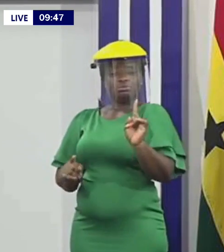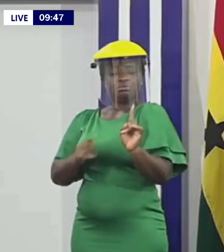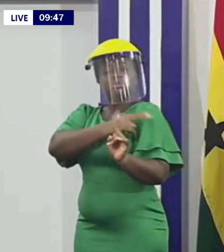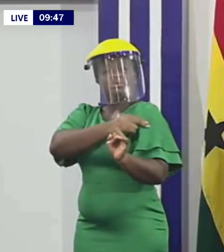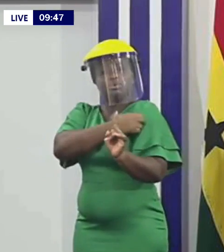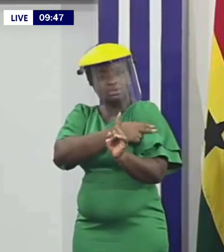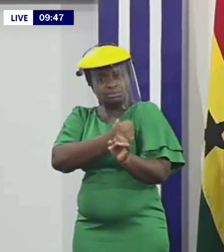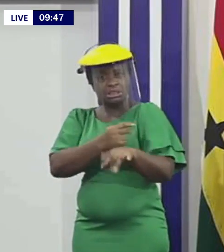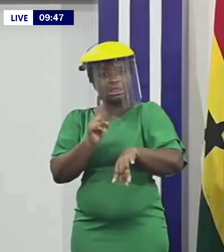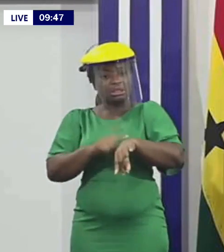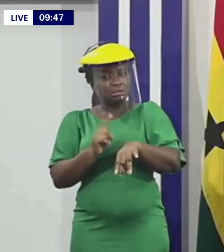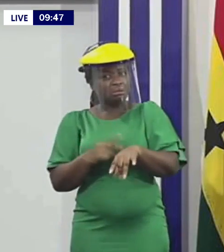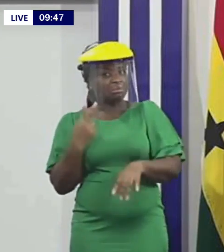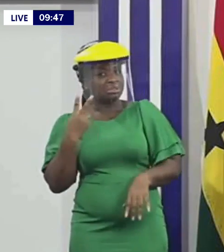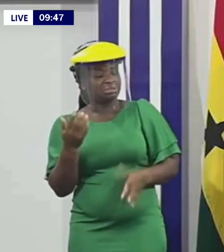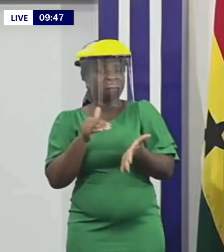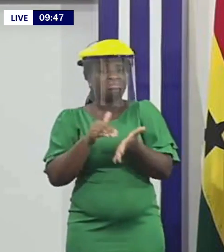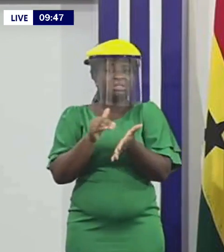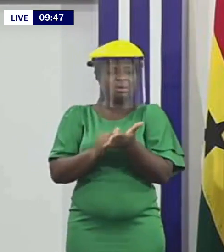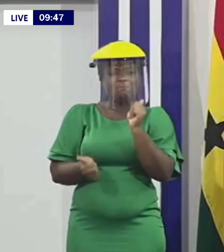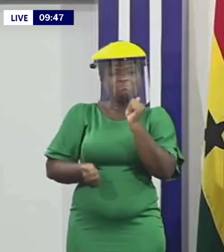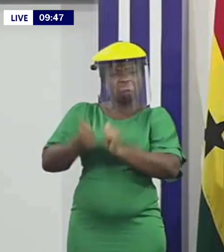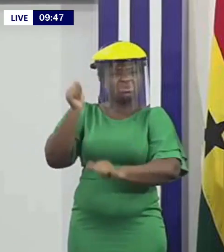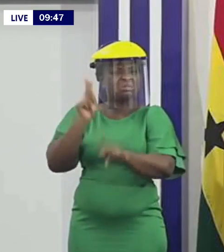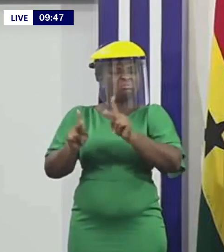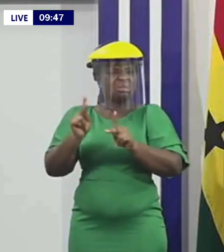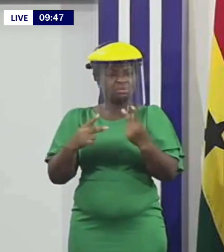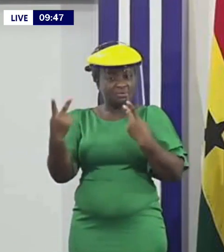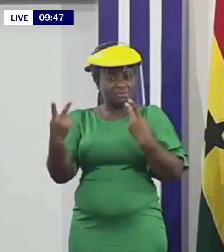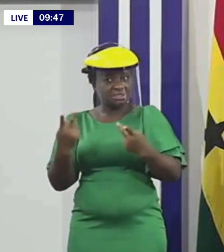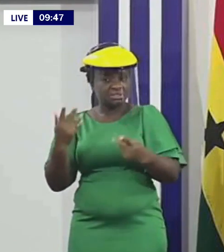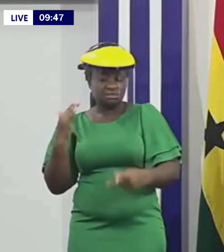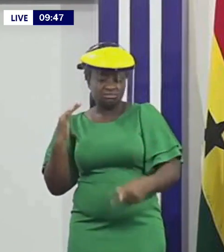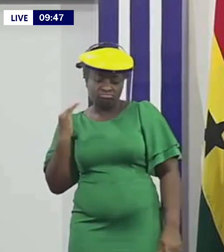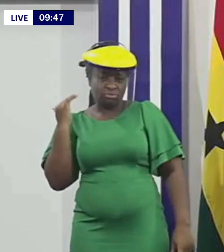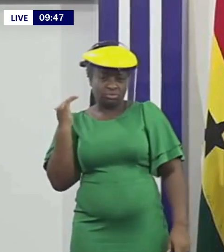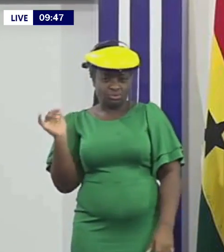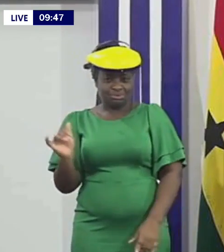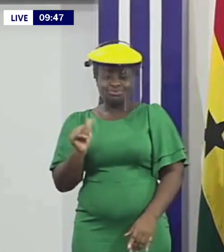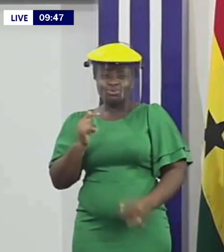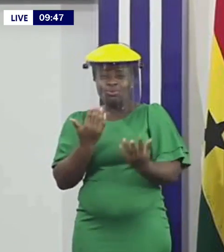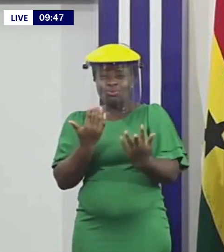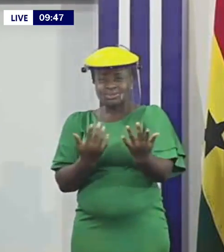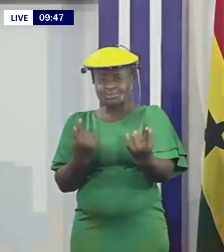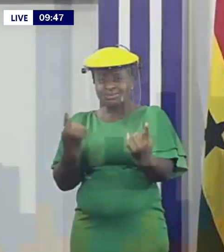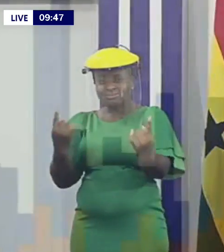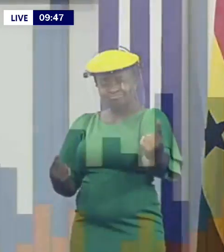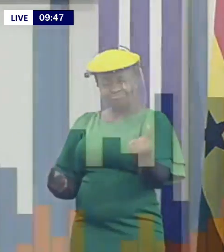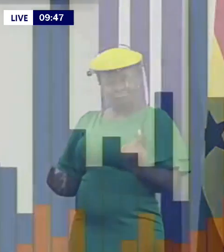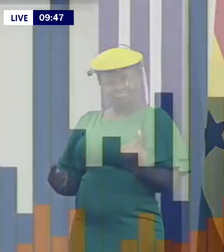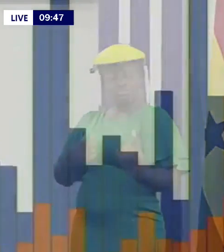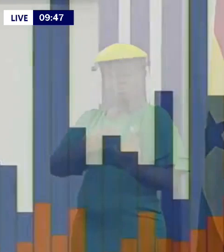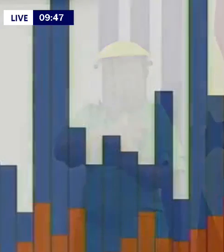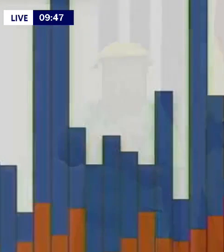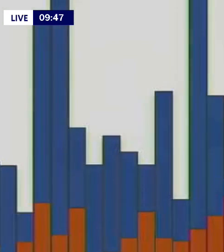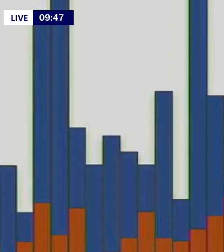hospital and they were seen. Again, most of the people, we visited them to the home and not waiting for them to go to hospital before we